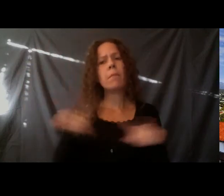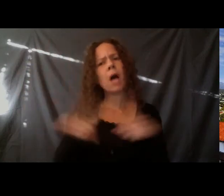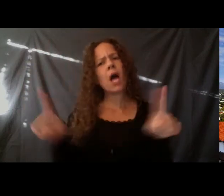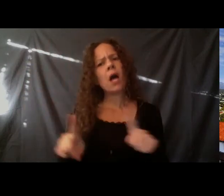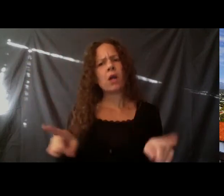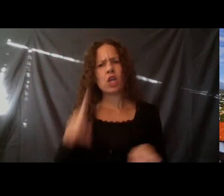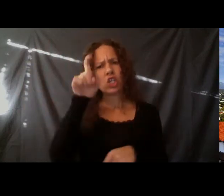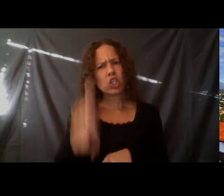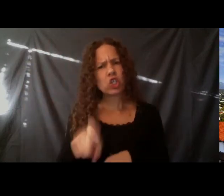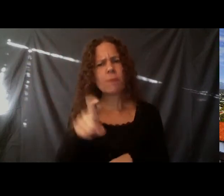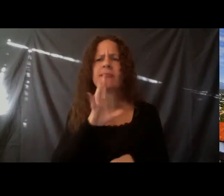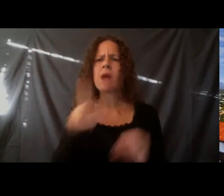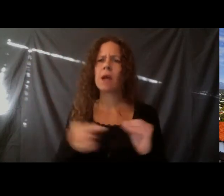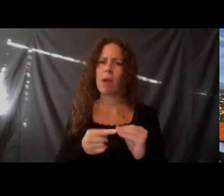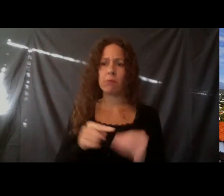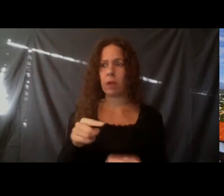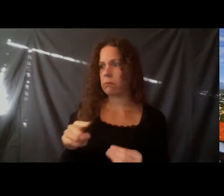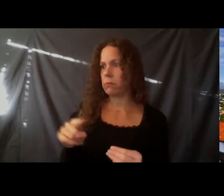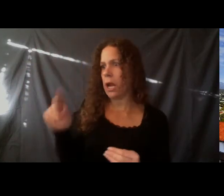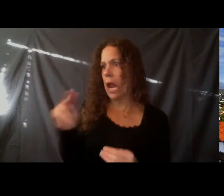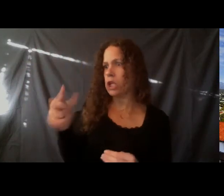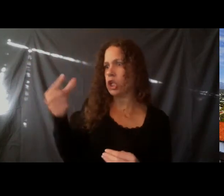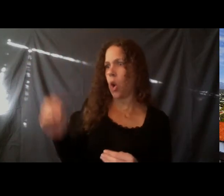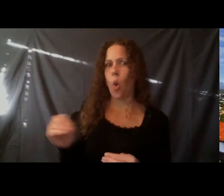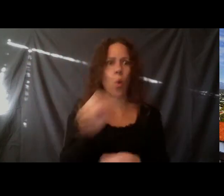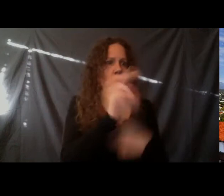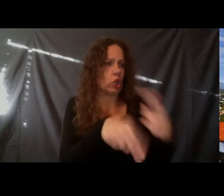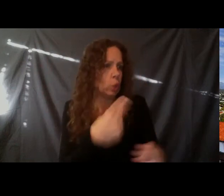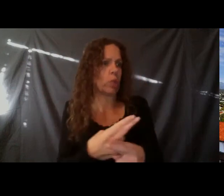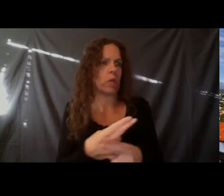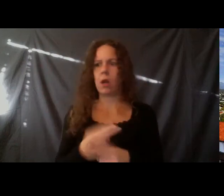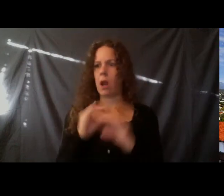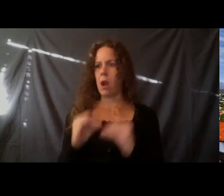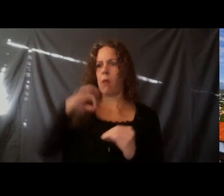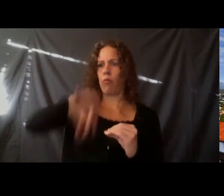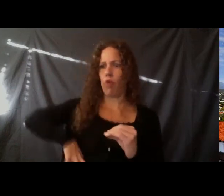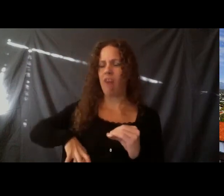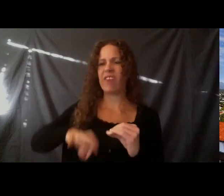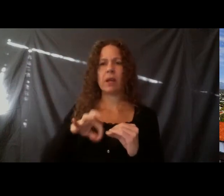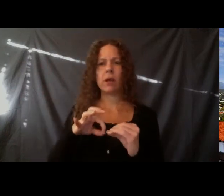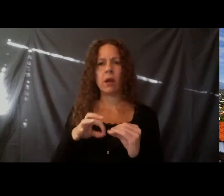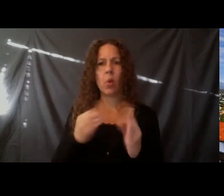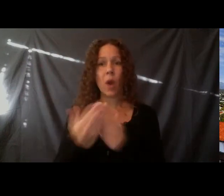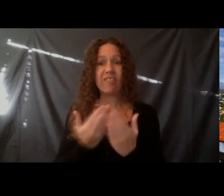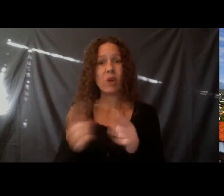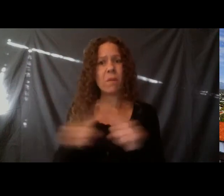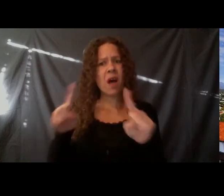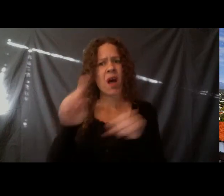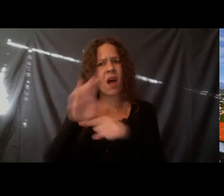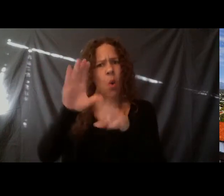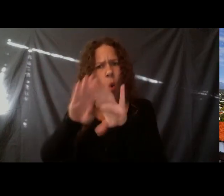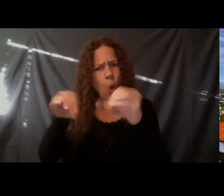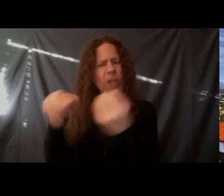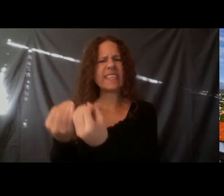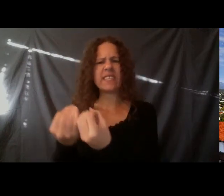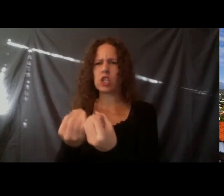unlike any NGO or union or nonprofit that you're involved in, this organization is incredibly heavily centralized